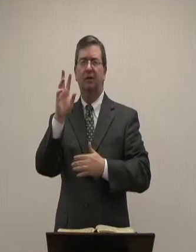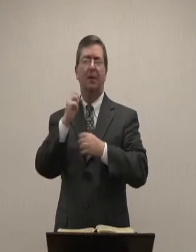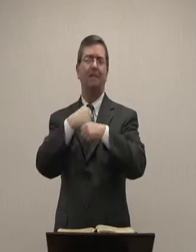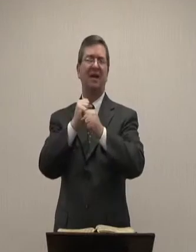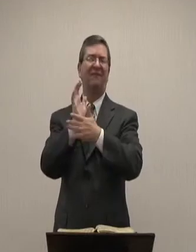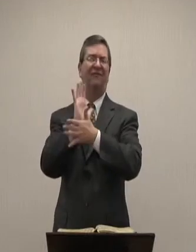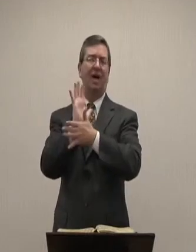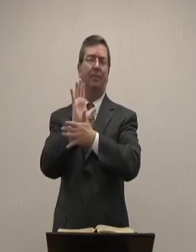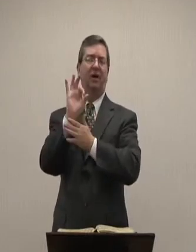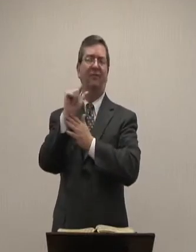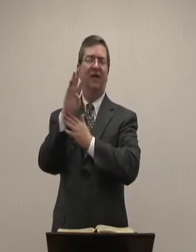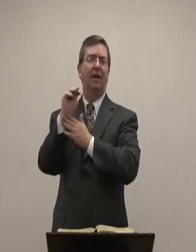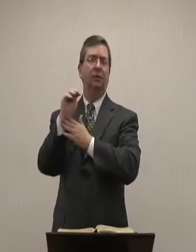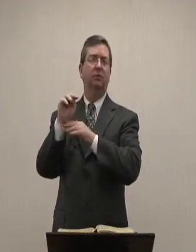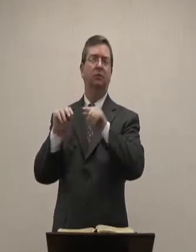It was, I think it was back in